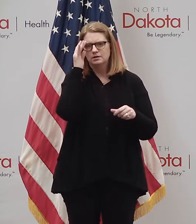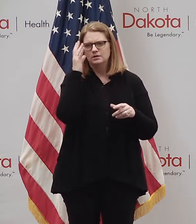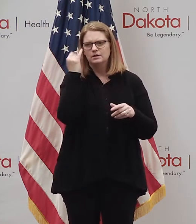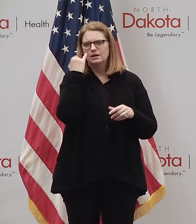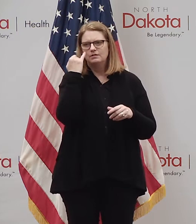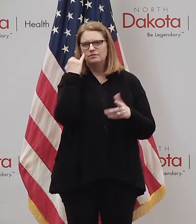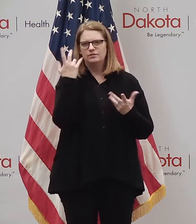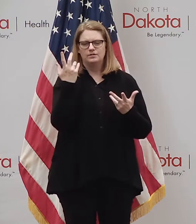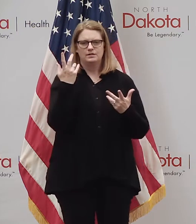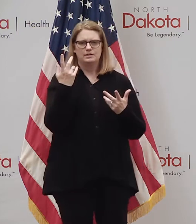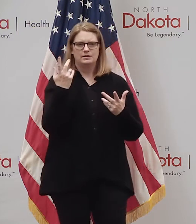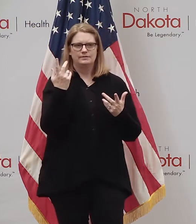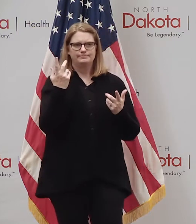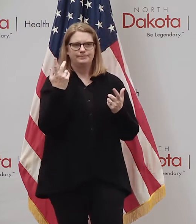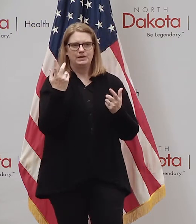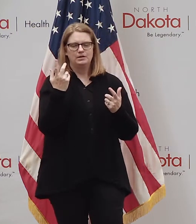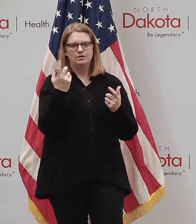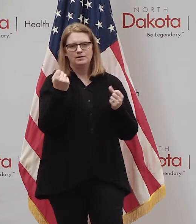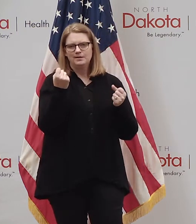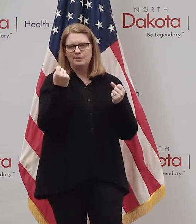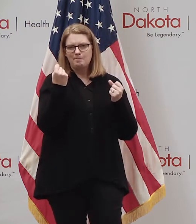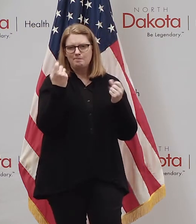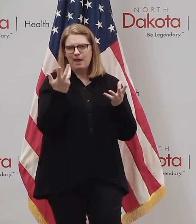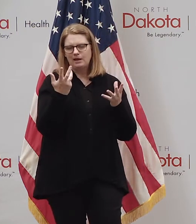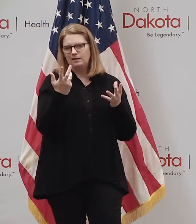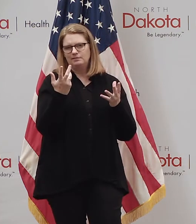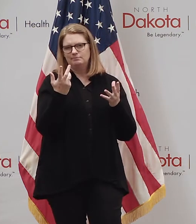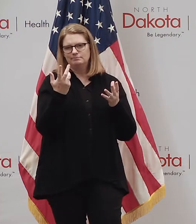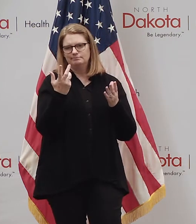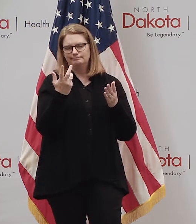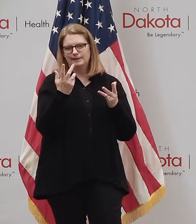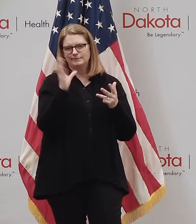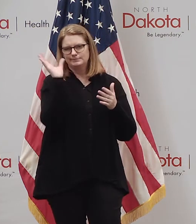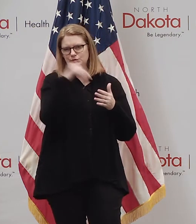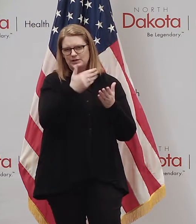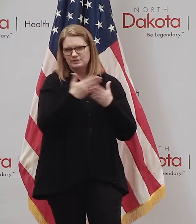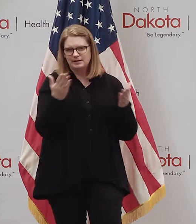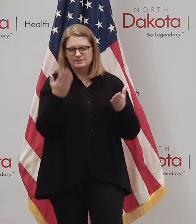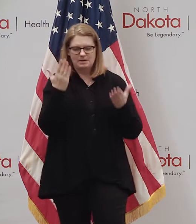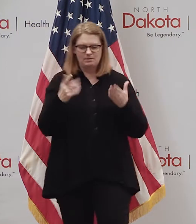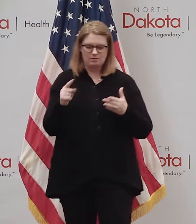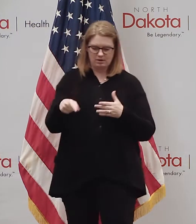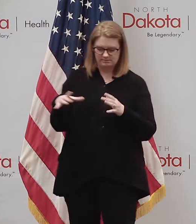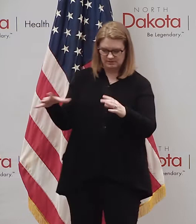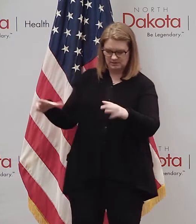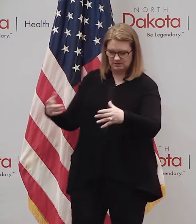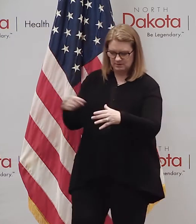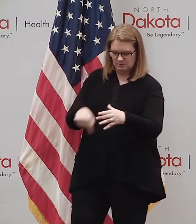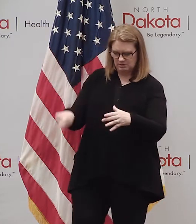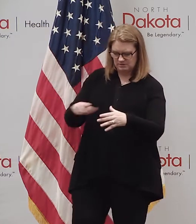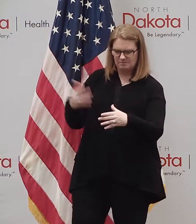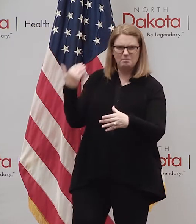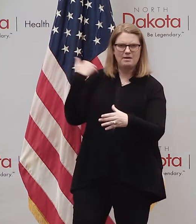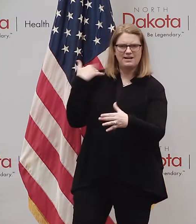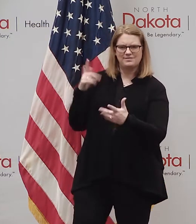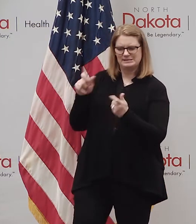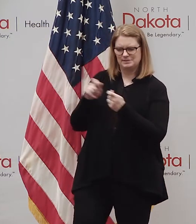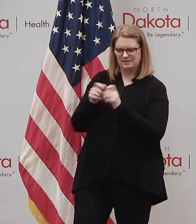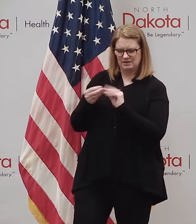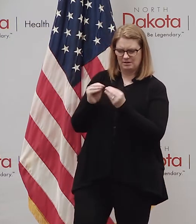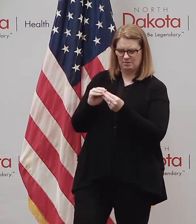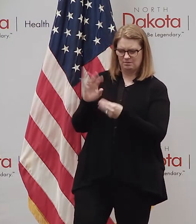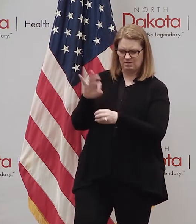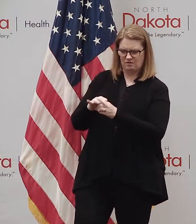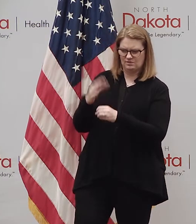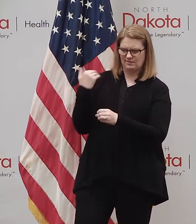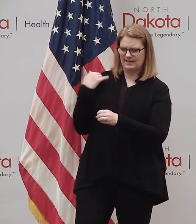If we saw wide aberrations coming in terms of, say, a precinct that in the past had a certain number of votes for the